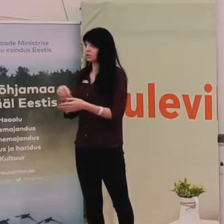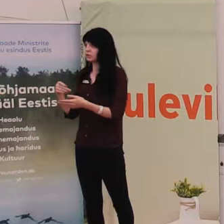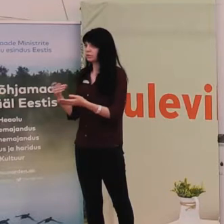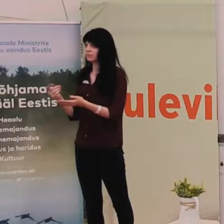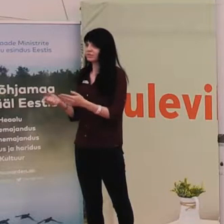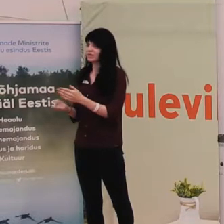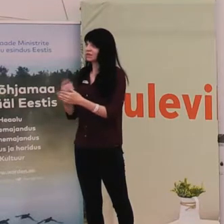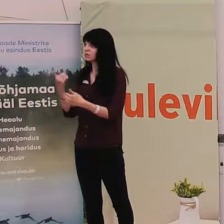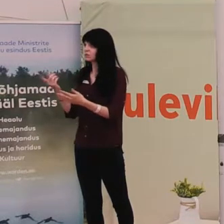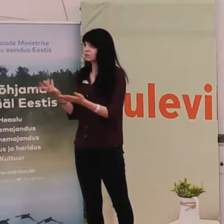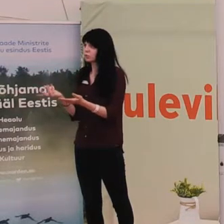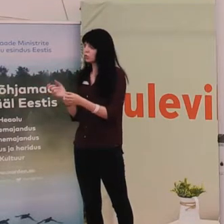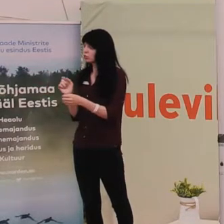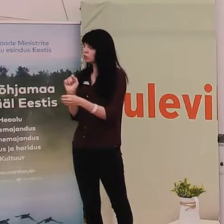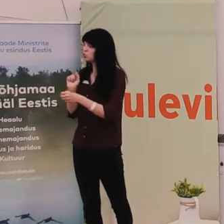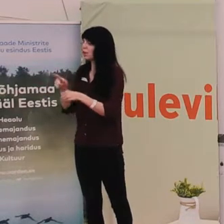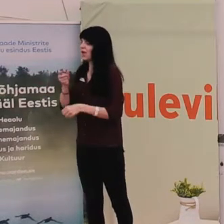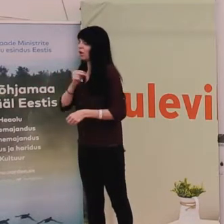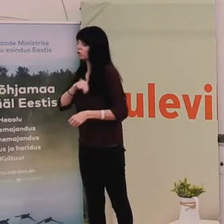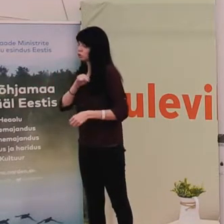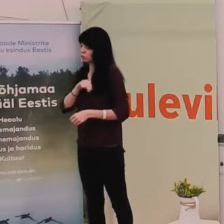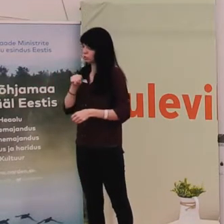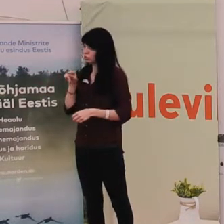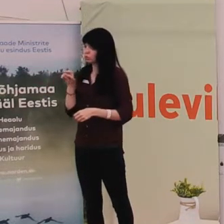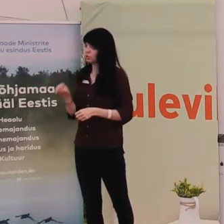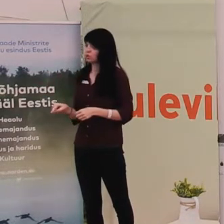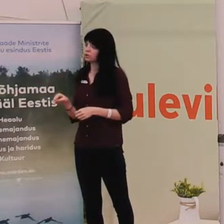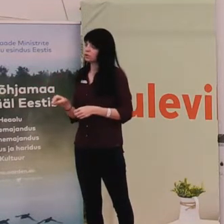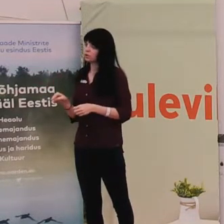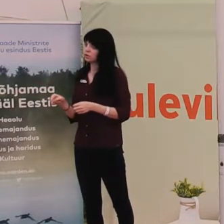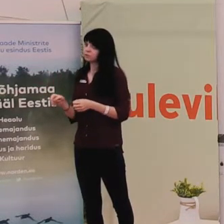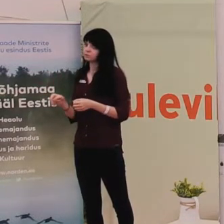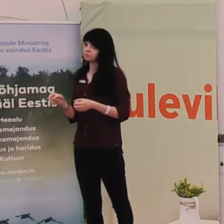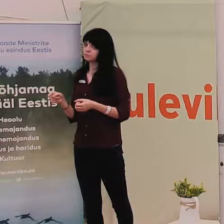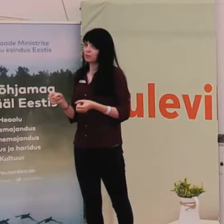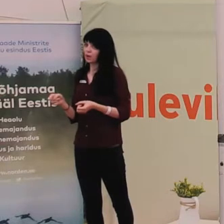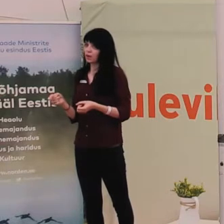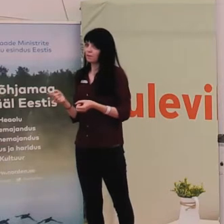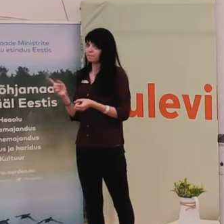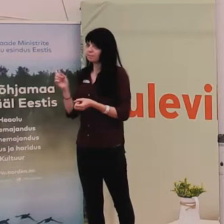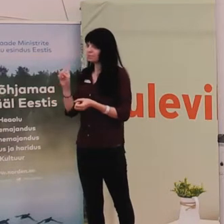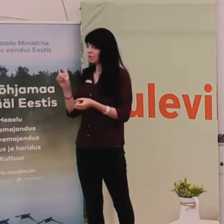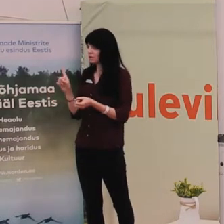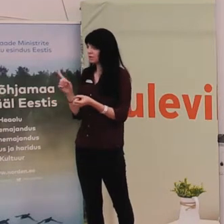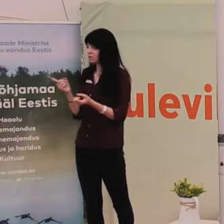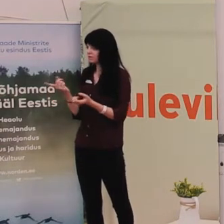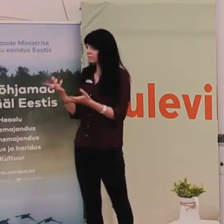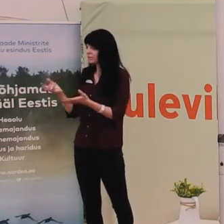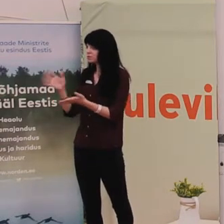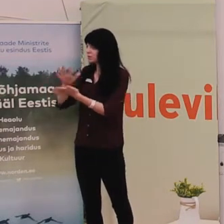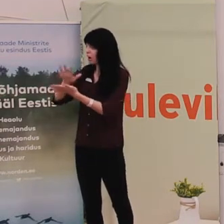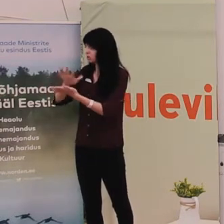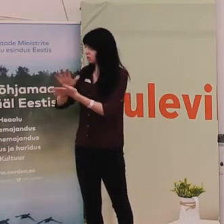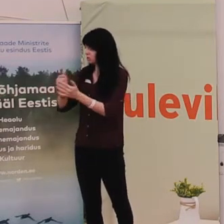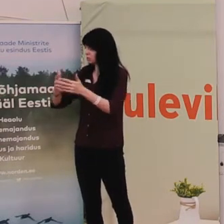that there is overusage of that particular kind of input or over polluting because it is